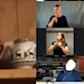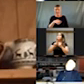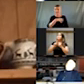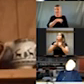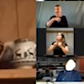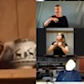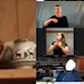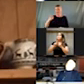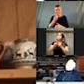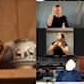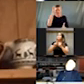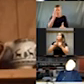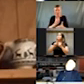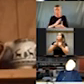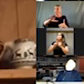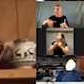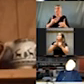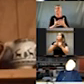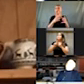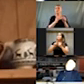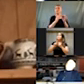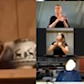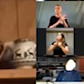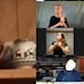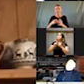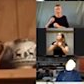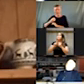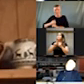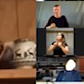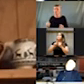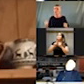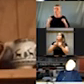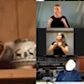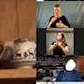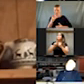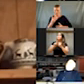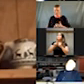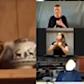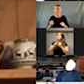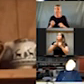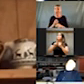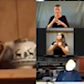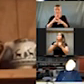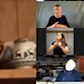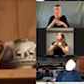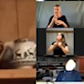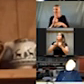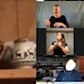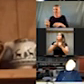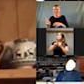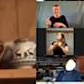to make sure the proposed bill commits to a robust process for making, monitoring, and independently